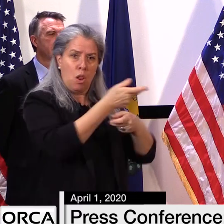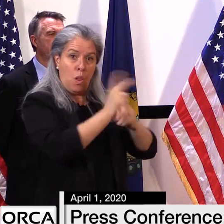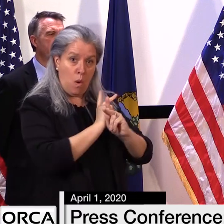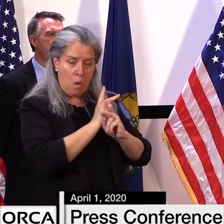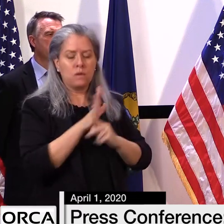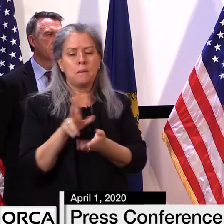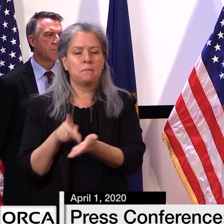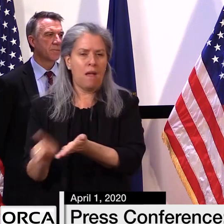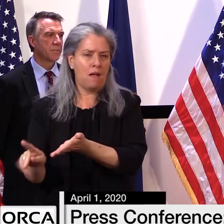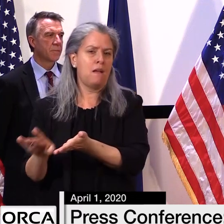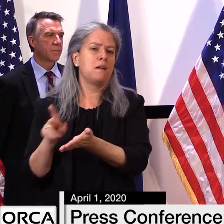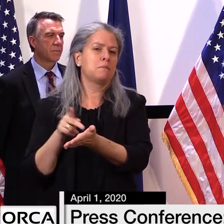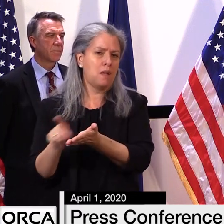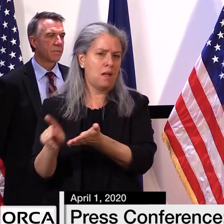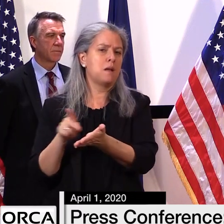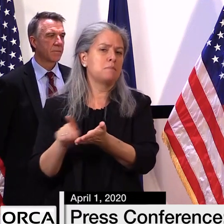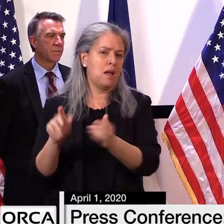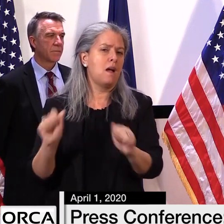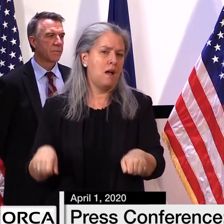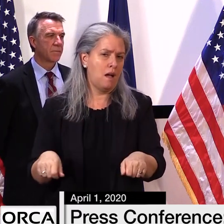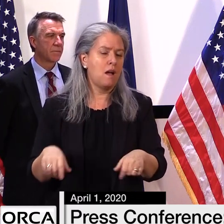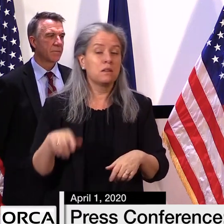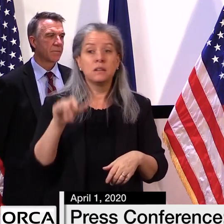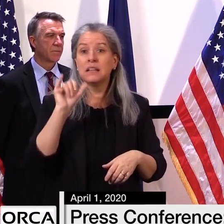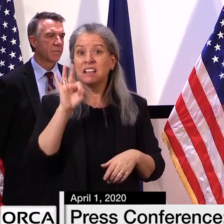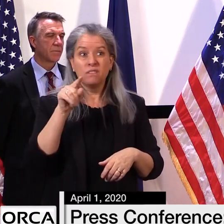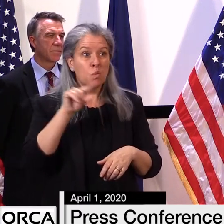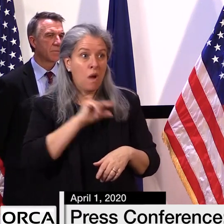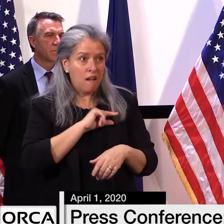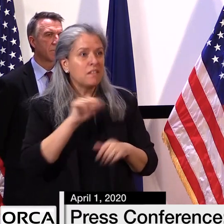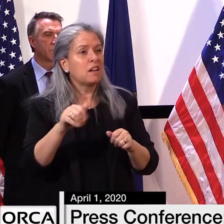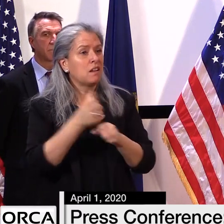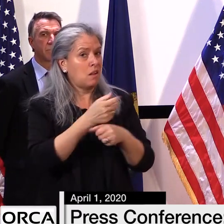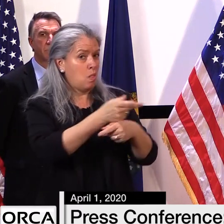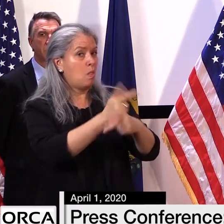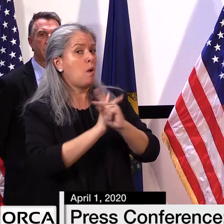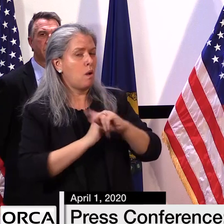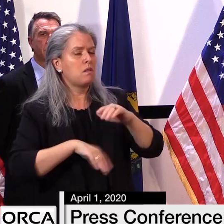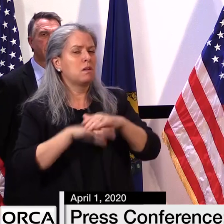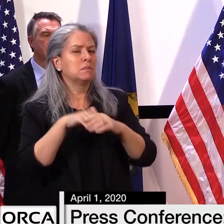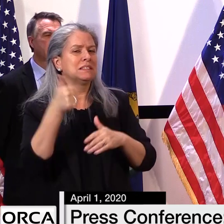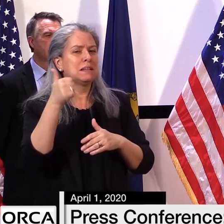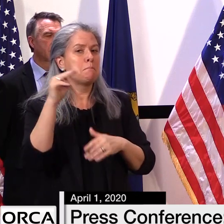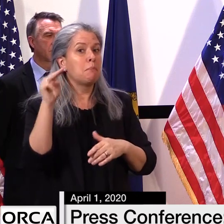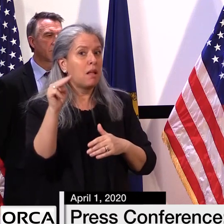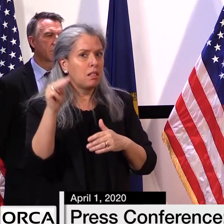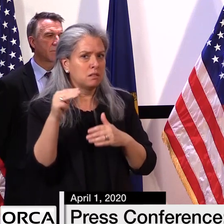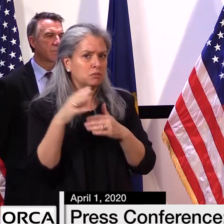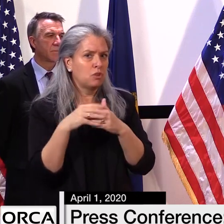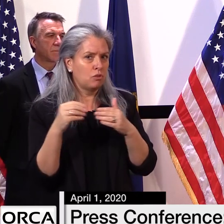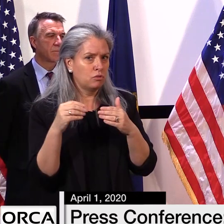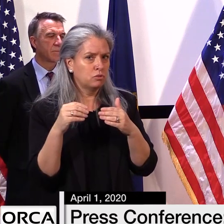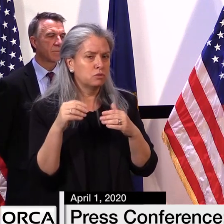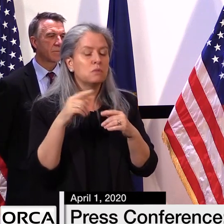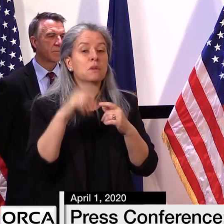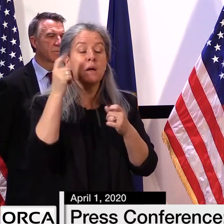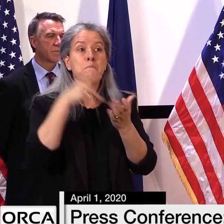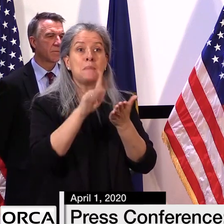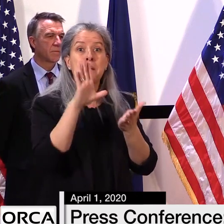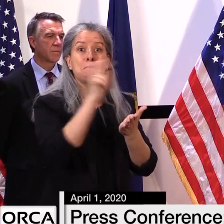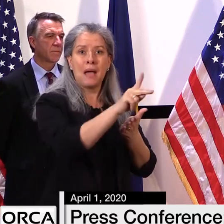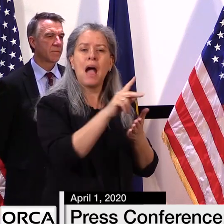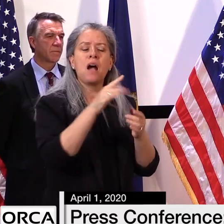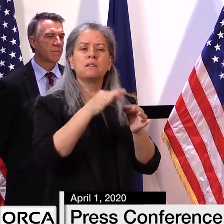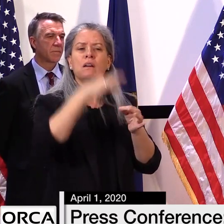may qualify for a loan up to $10 million. Loan payments will be deferred for 6 months, and if businesses